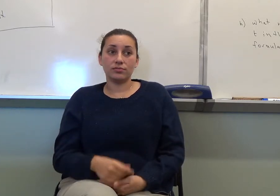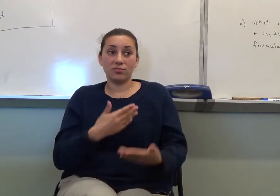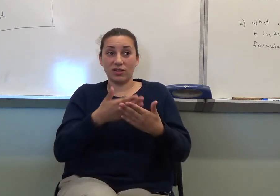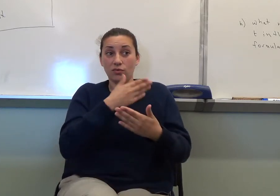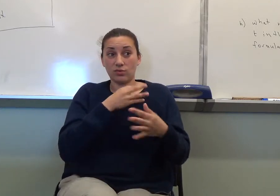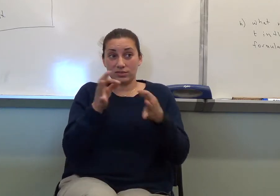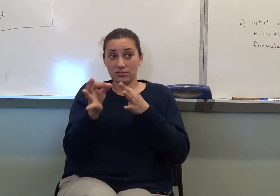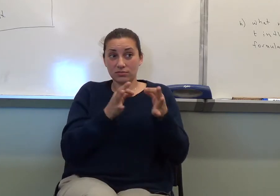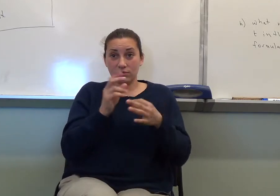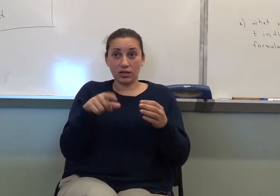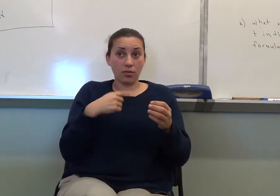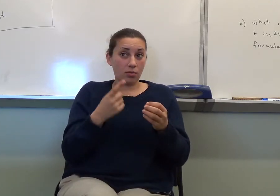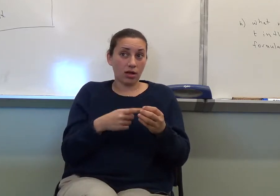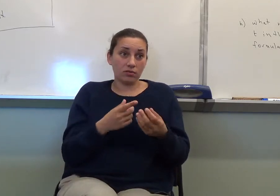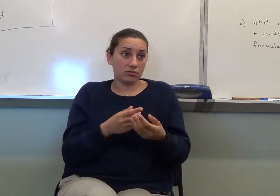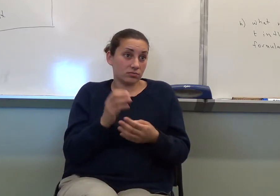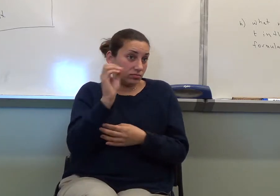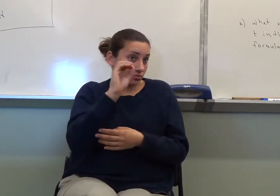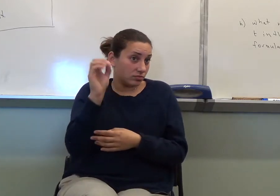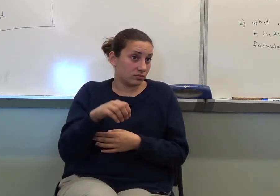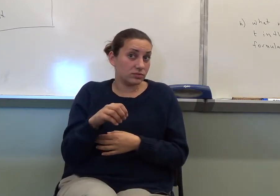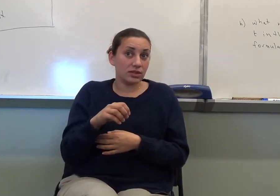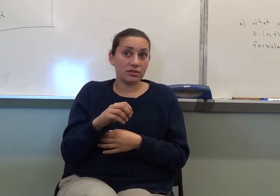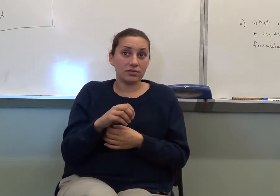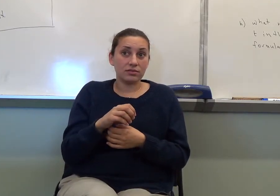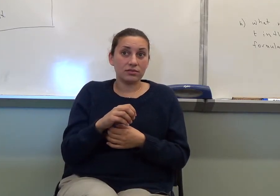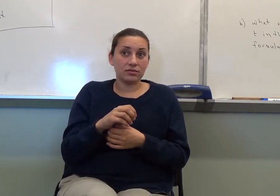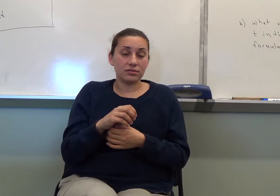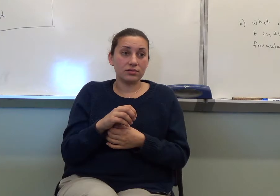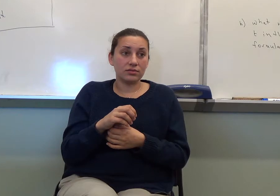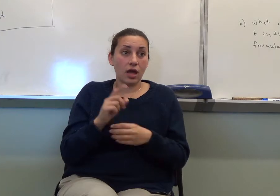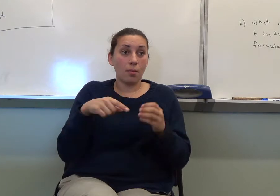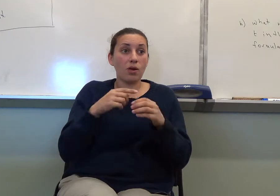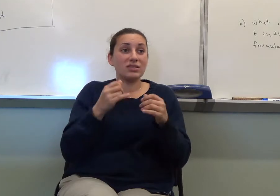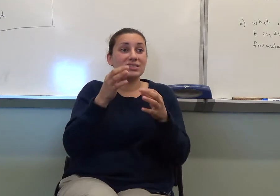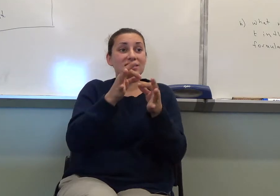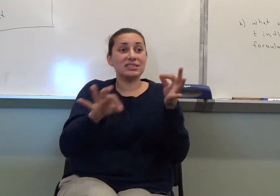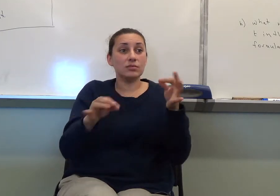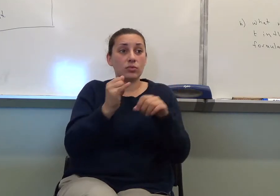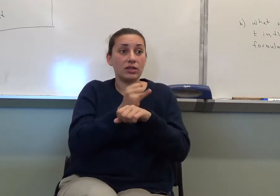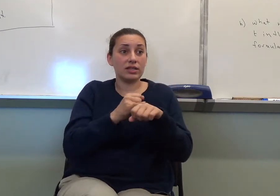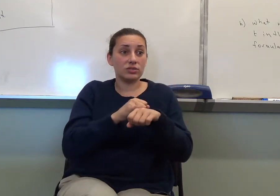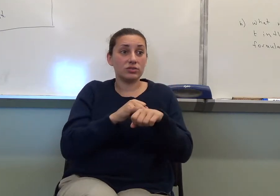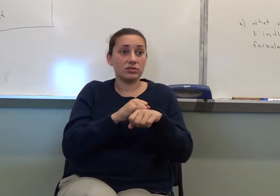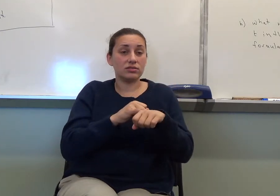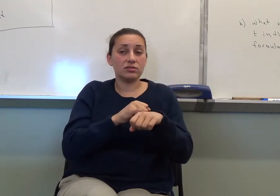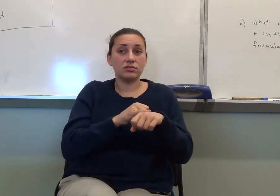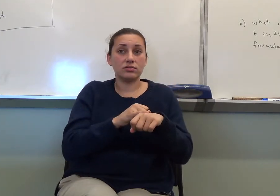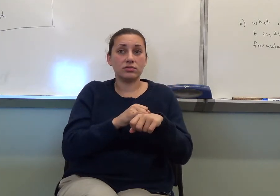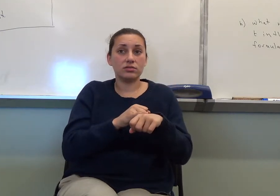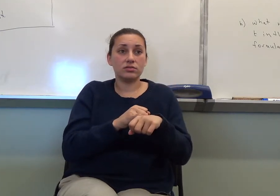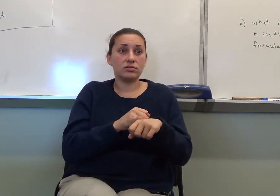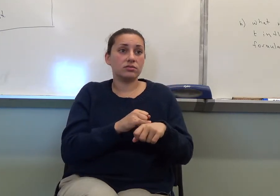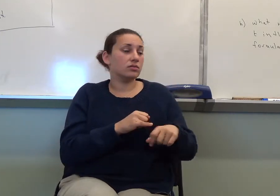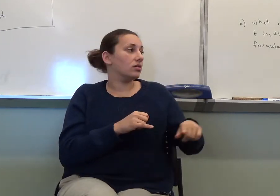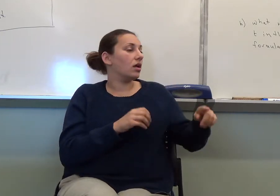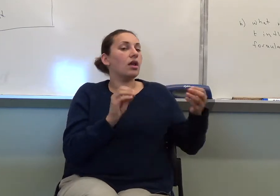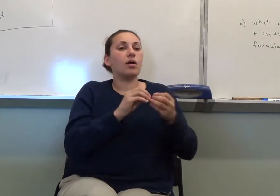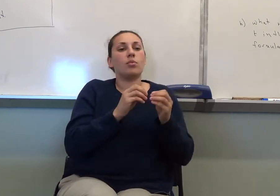head on down the road from where we left off for simple interest yesterday? 35. 35. And this is going to be the